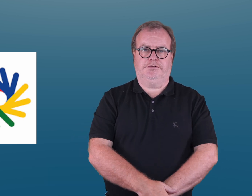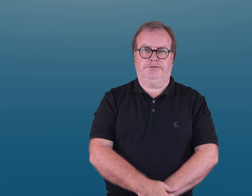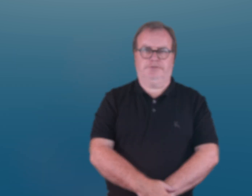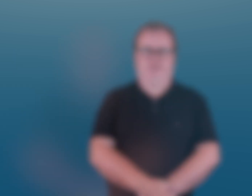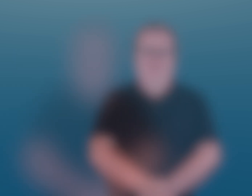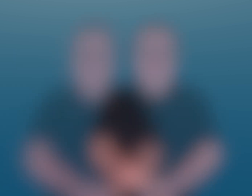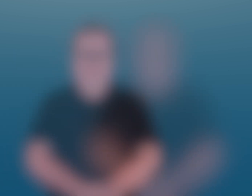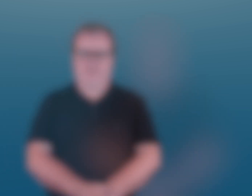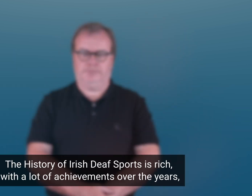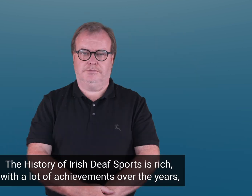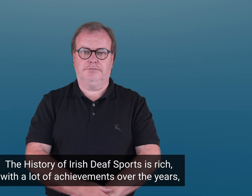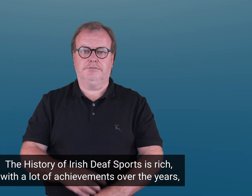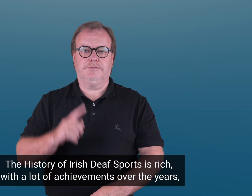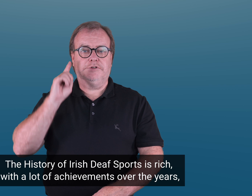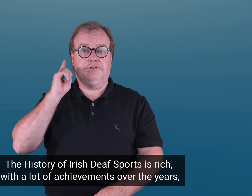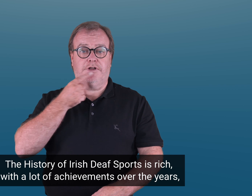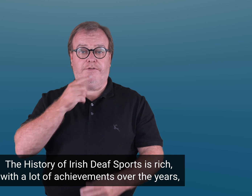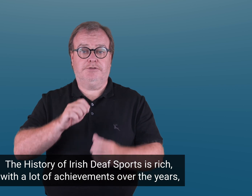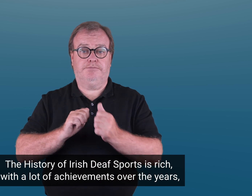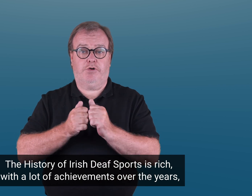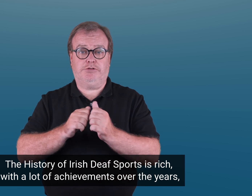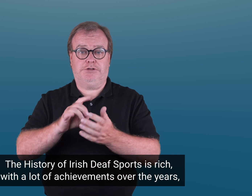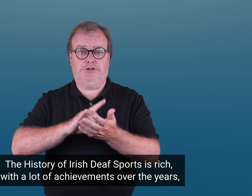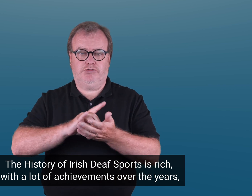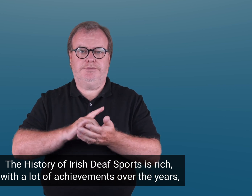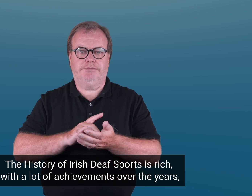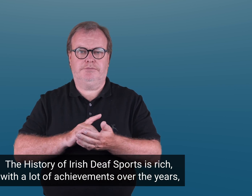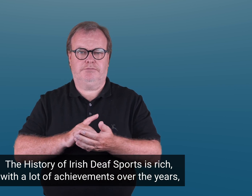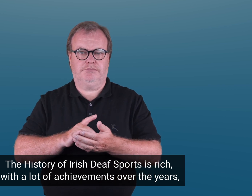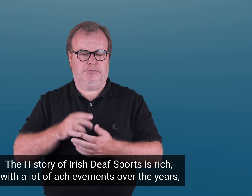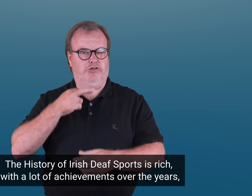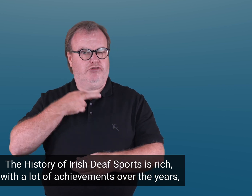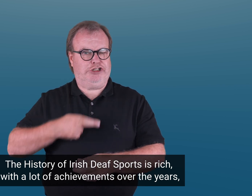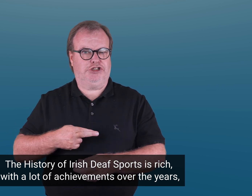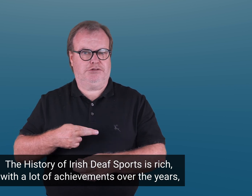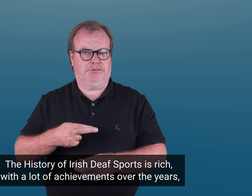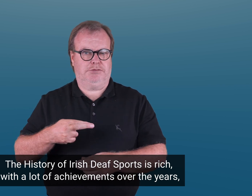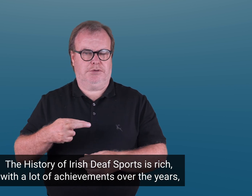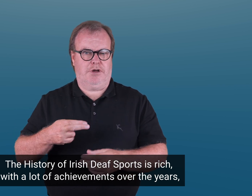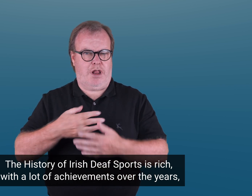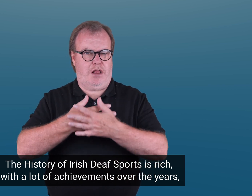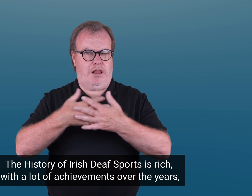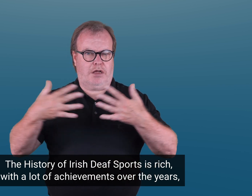The history of Irish deaf sports is rich, with a lot of achievements over the